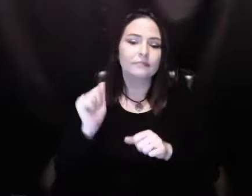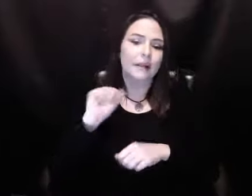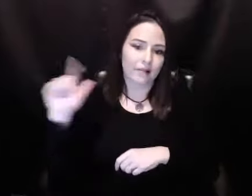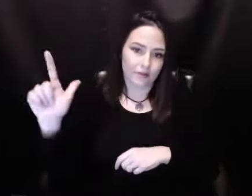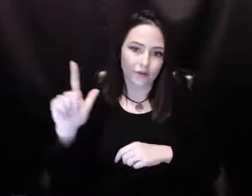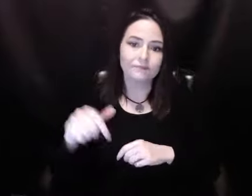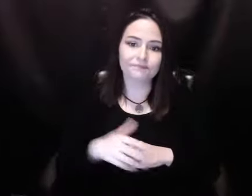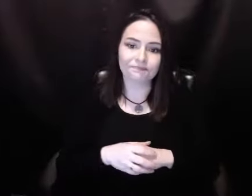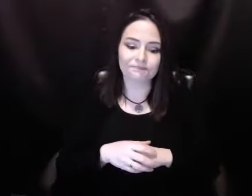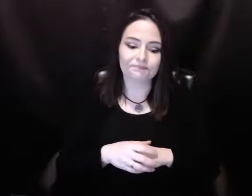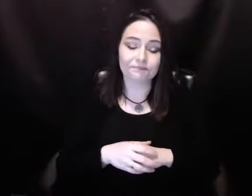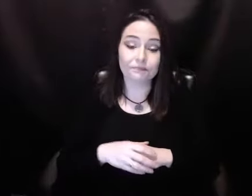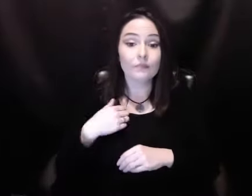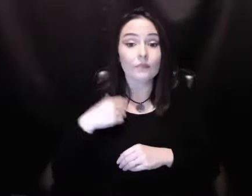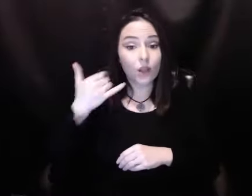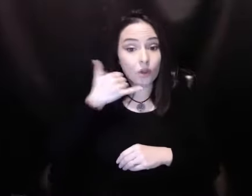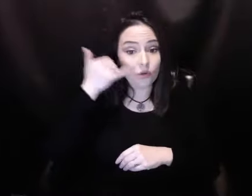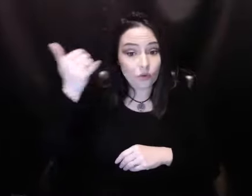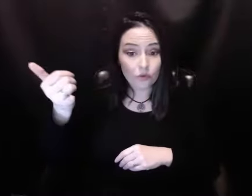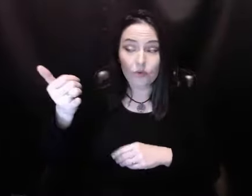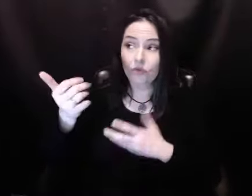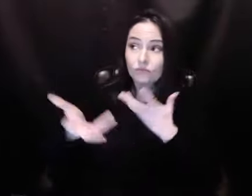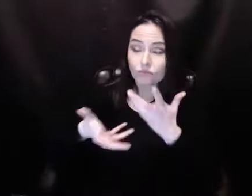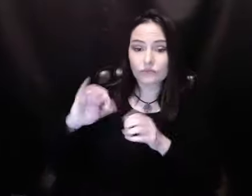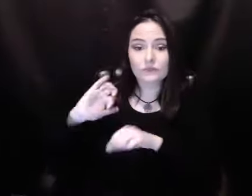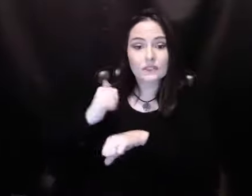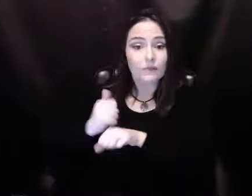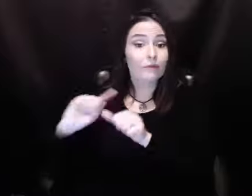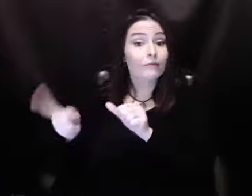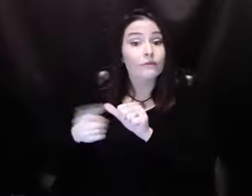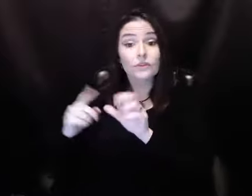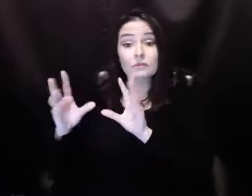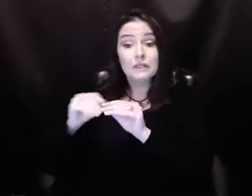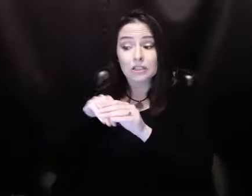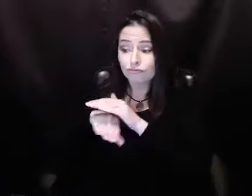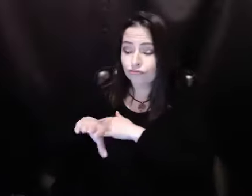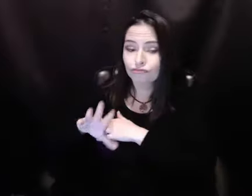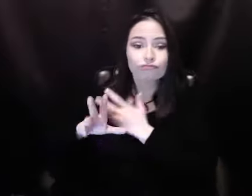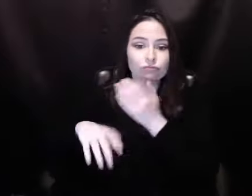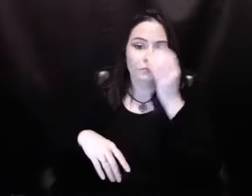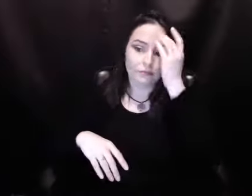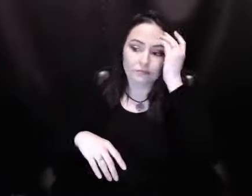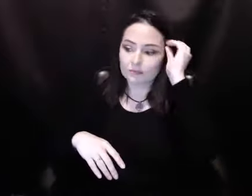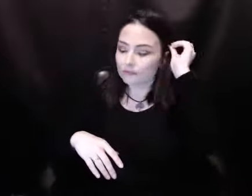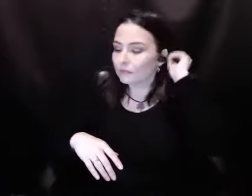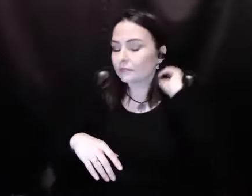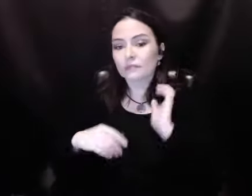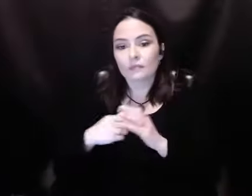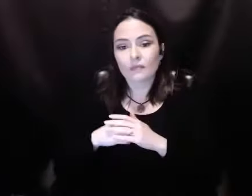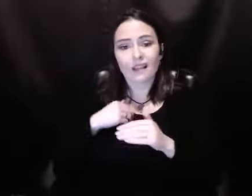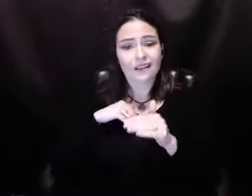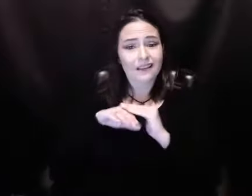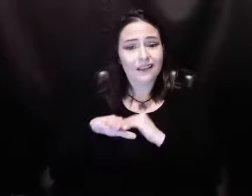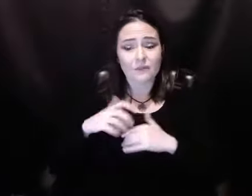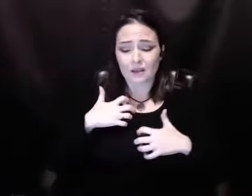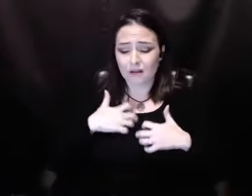abuser. I identified with that. That was me. I had become the abuser. I desperately